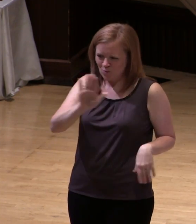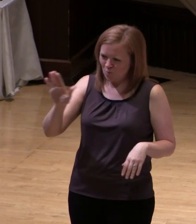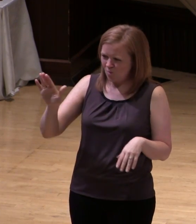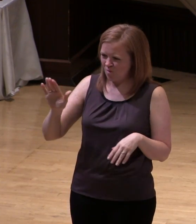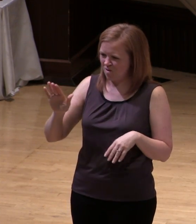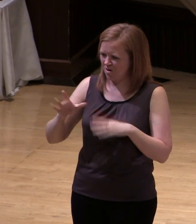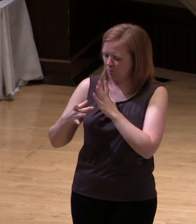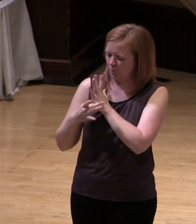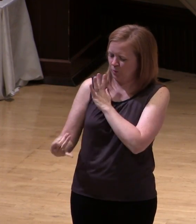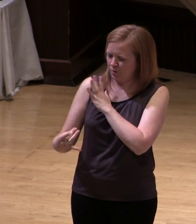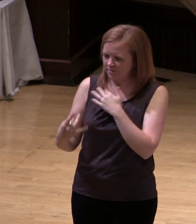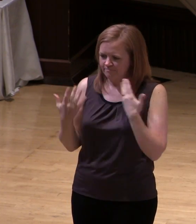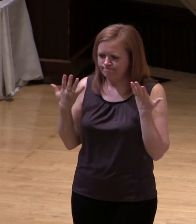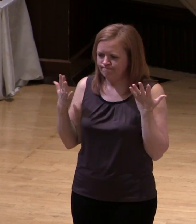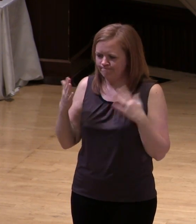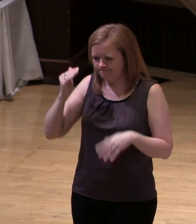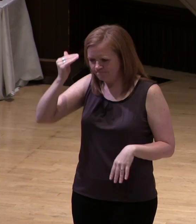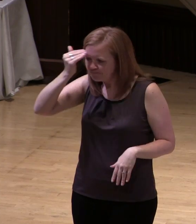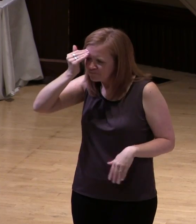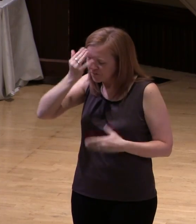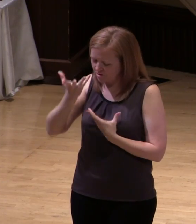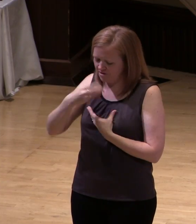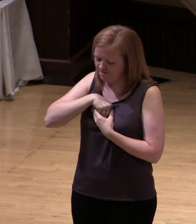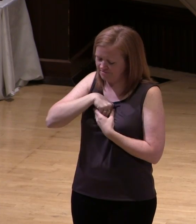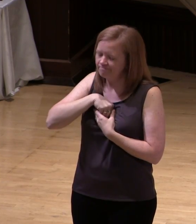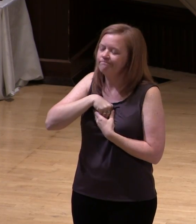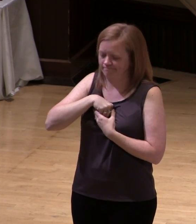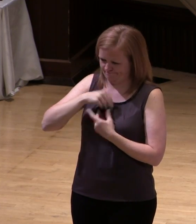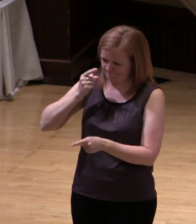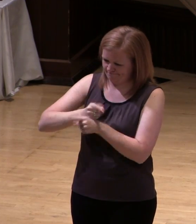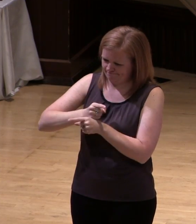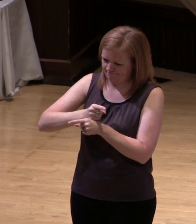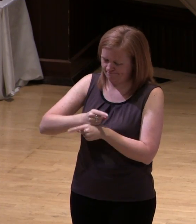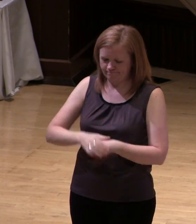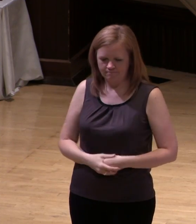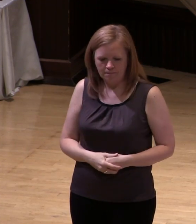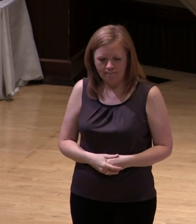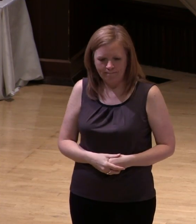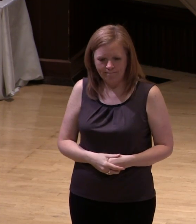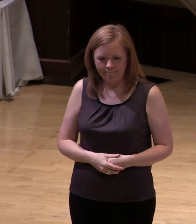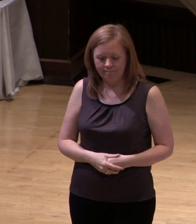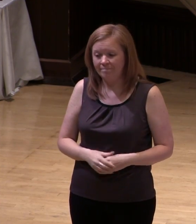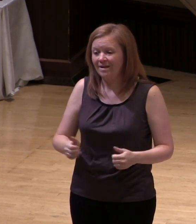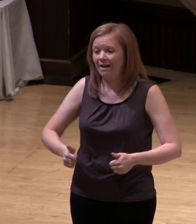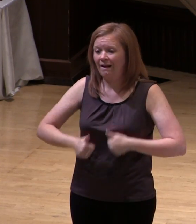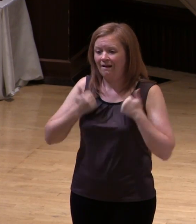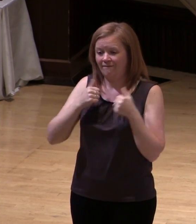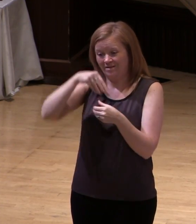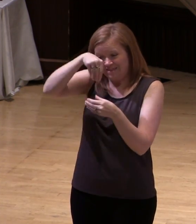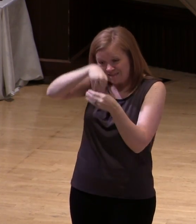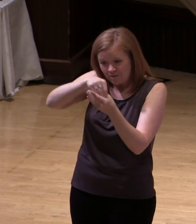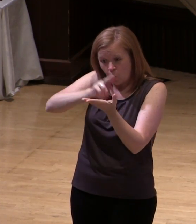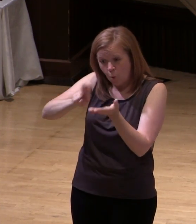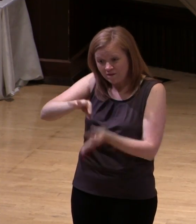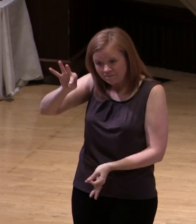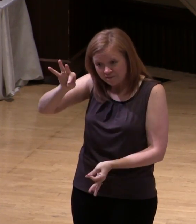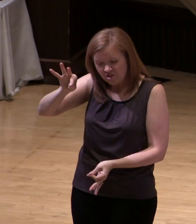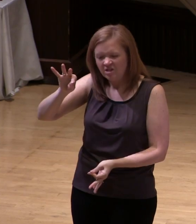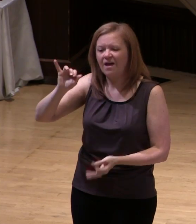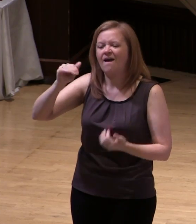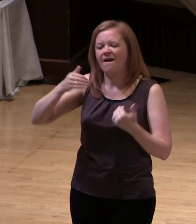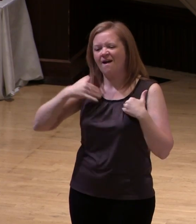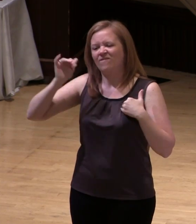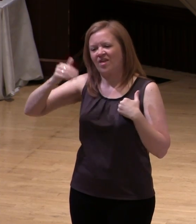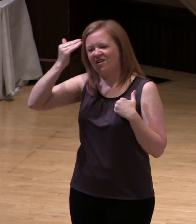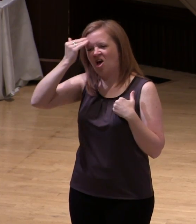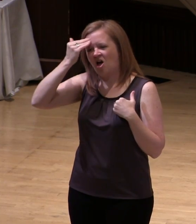skill, and you know inside you when it's right. Living in the Holy Spirit is like having that